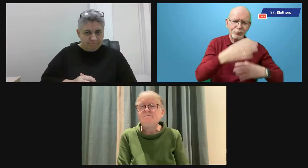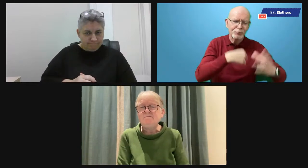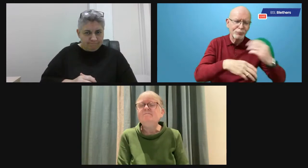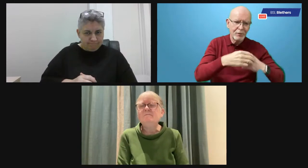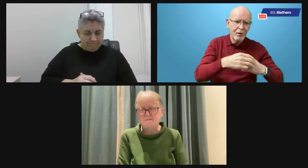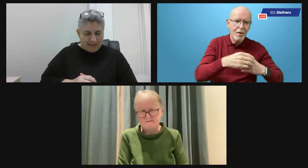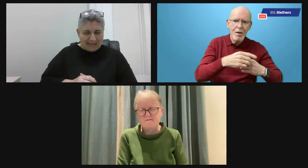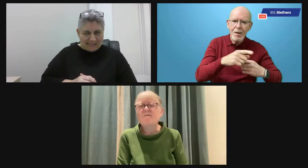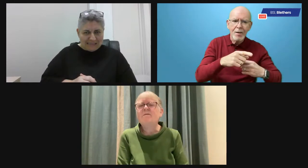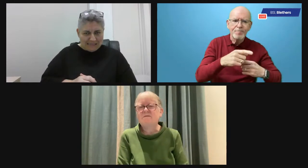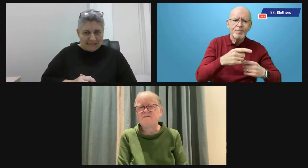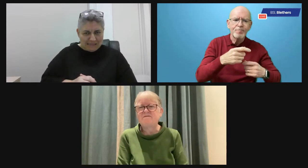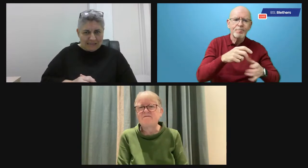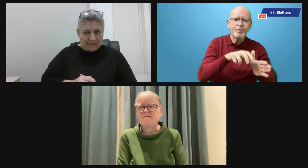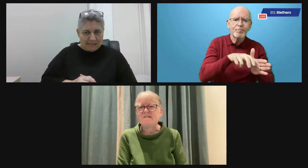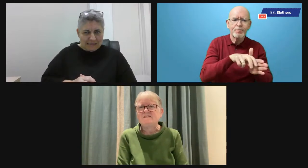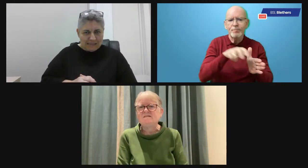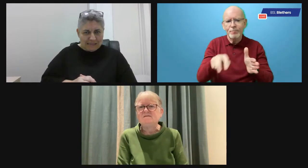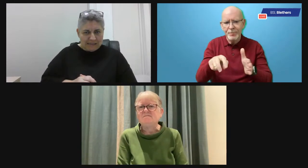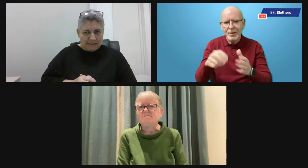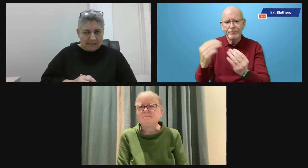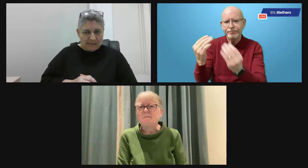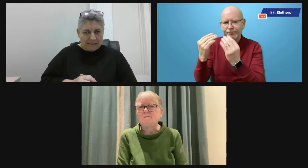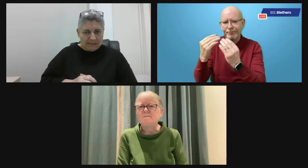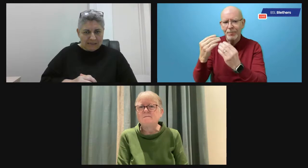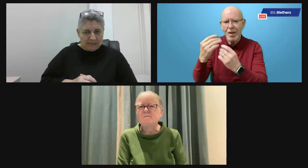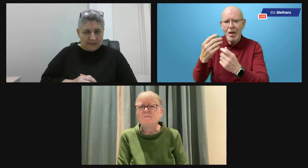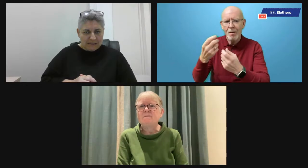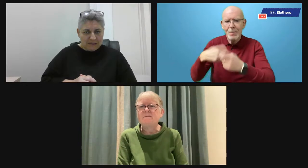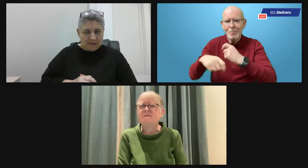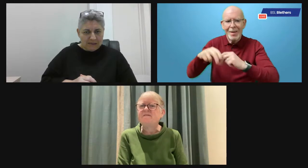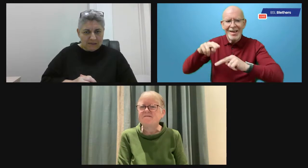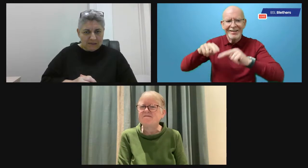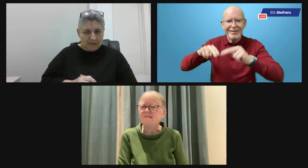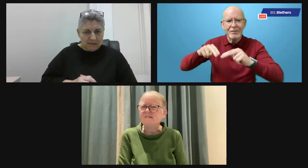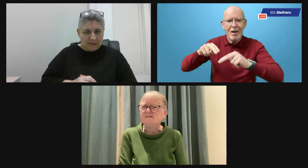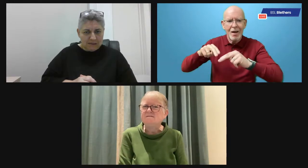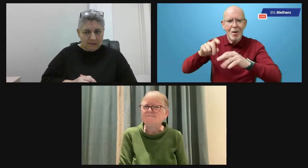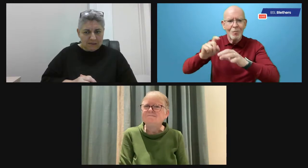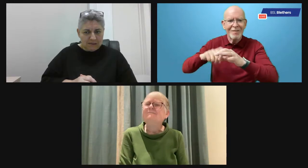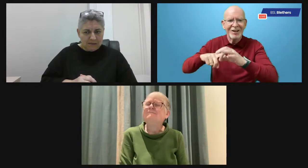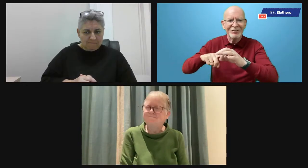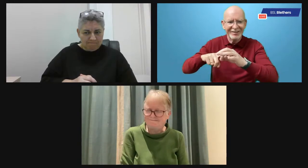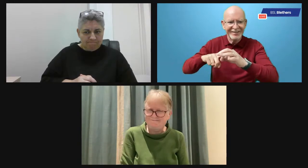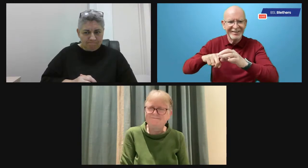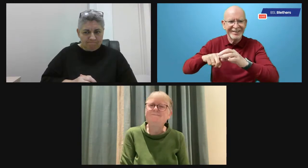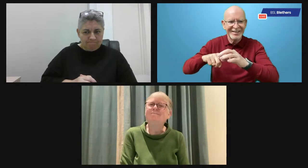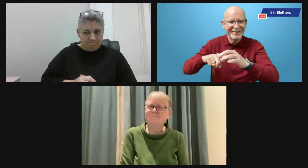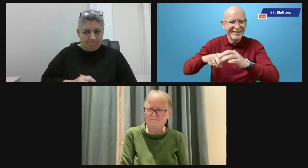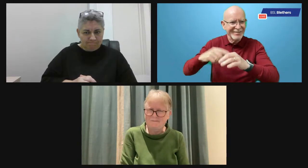very separate journeys, certain pathways. You became a teacher and you did one set of